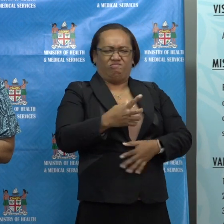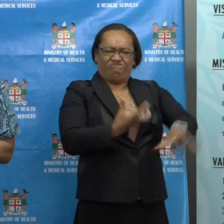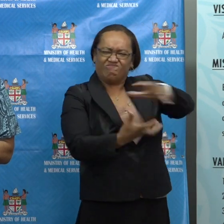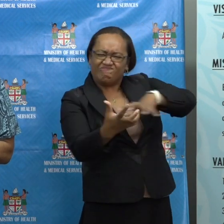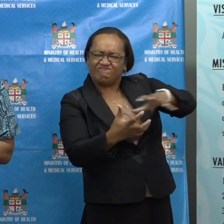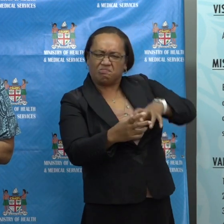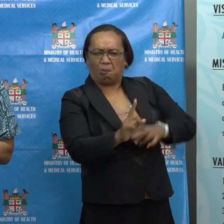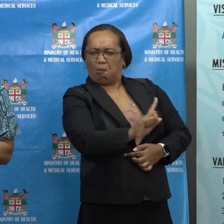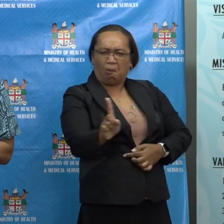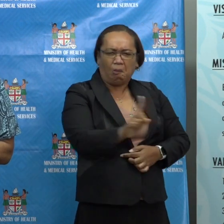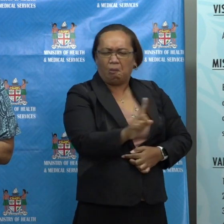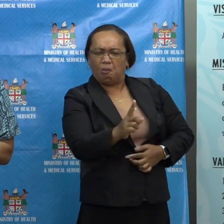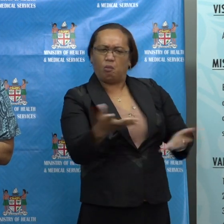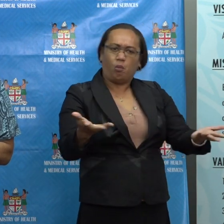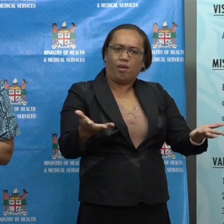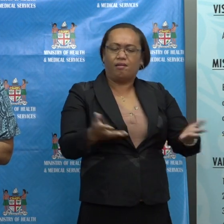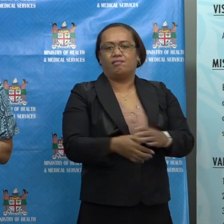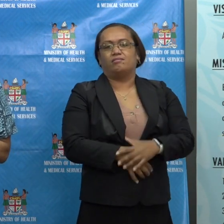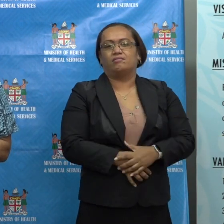She